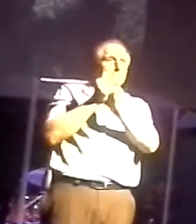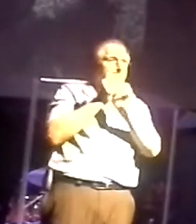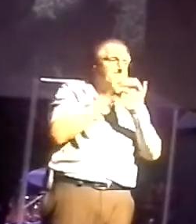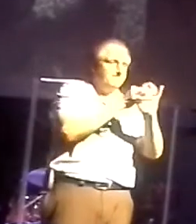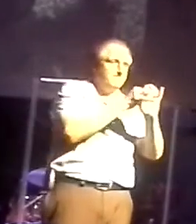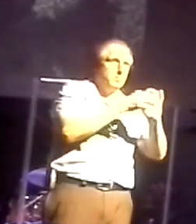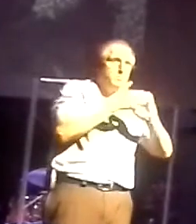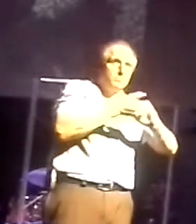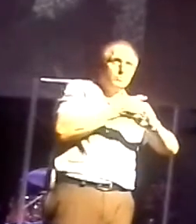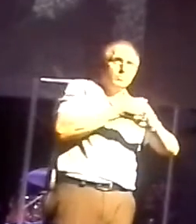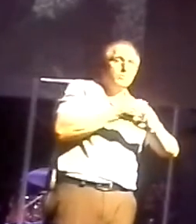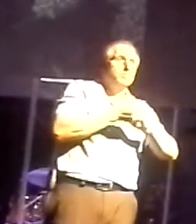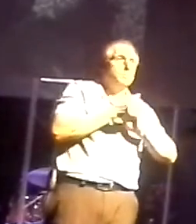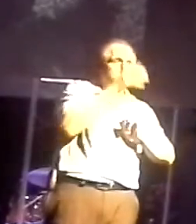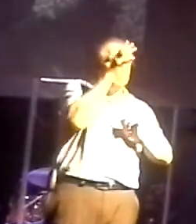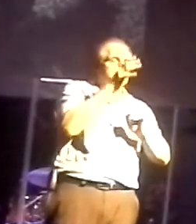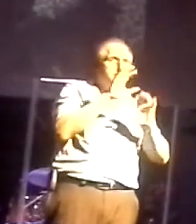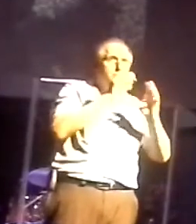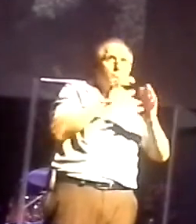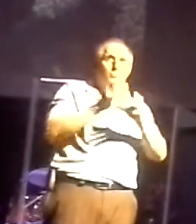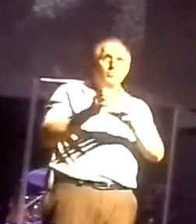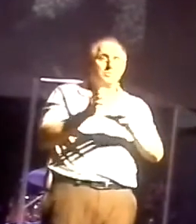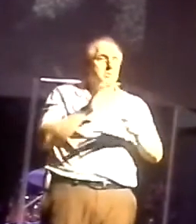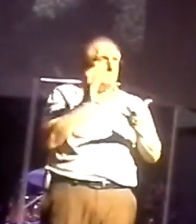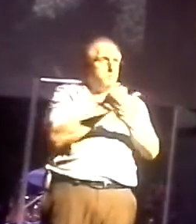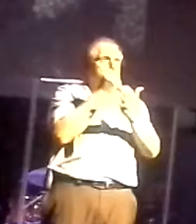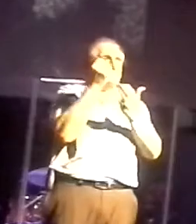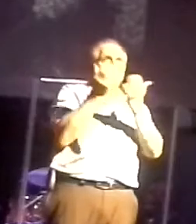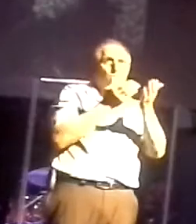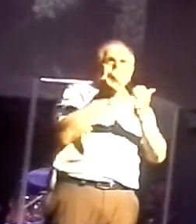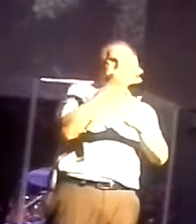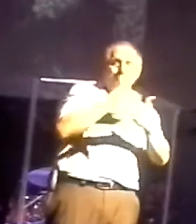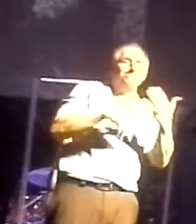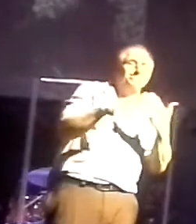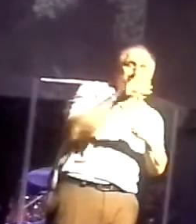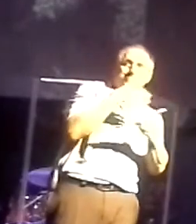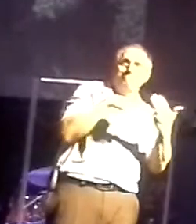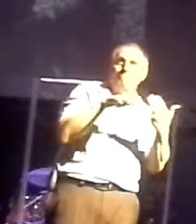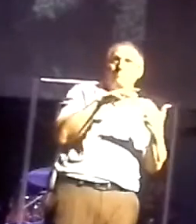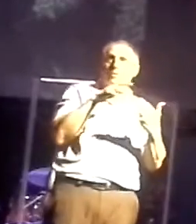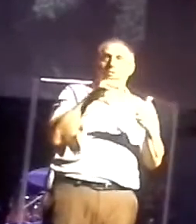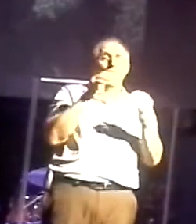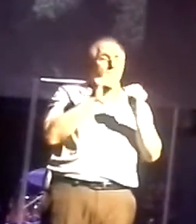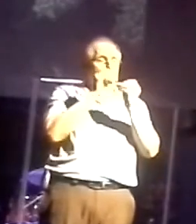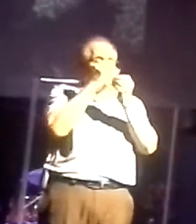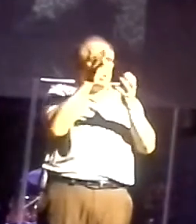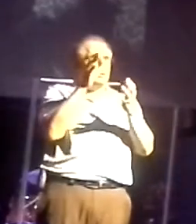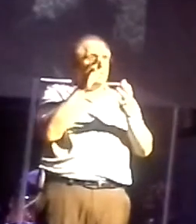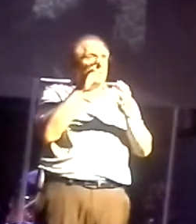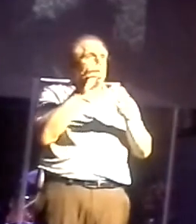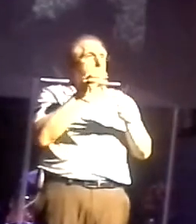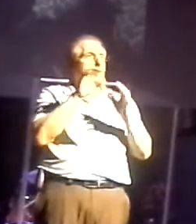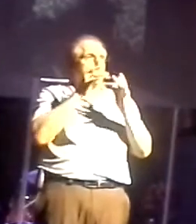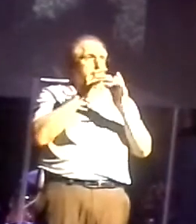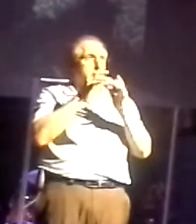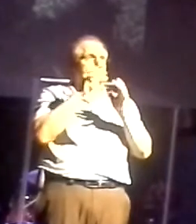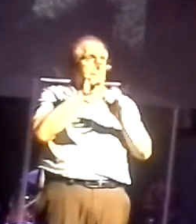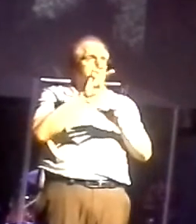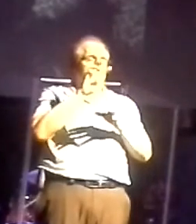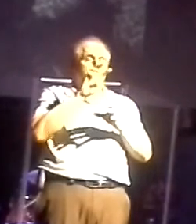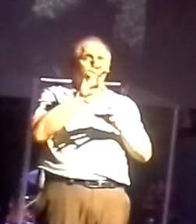small groups, partnering with parents, and giving opportunities to serve others. For more information, visit us online at